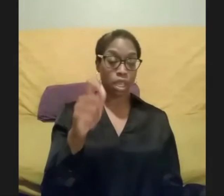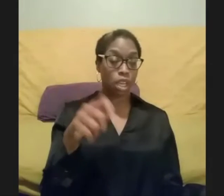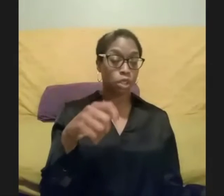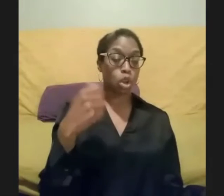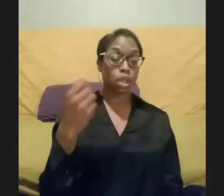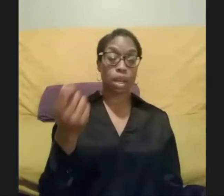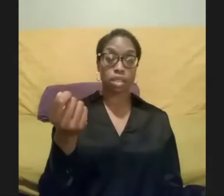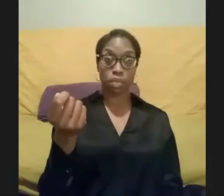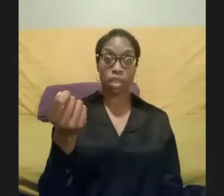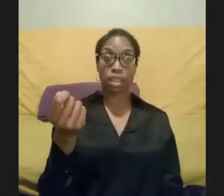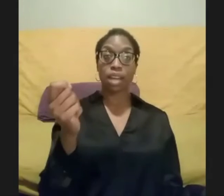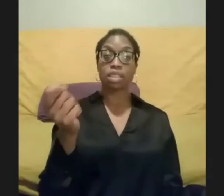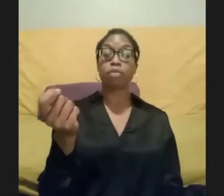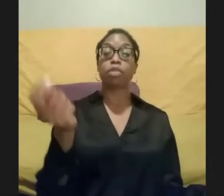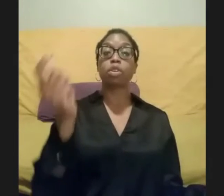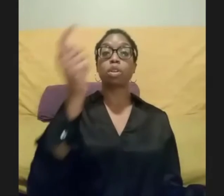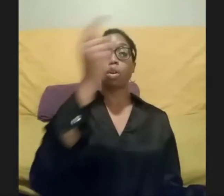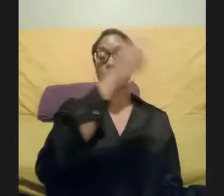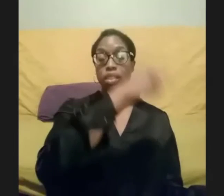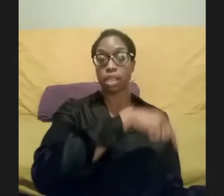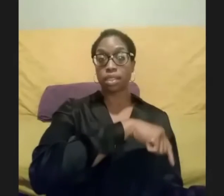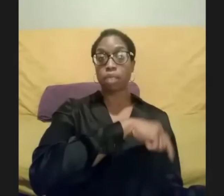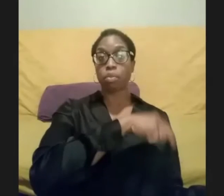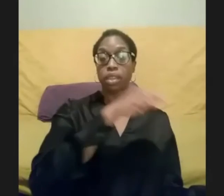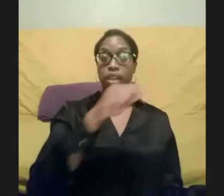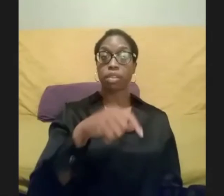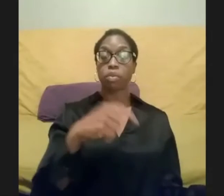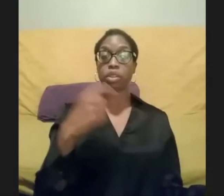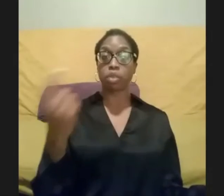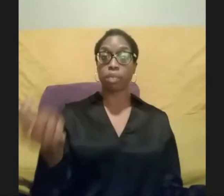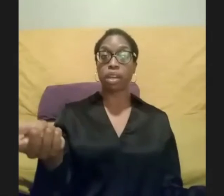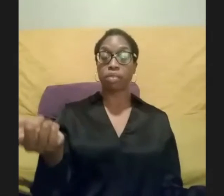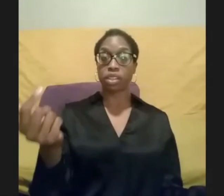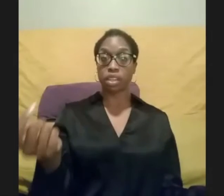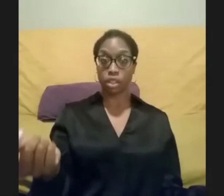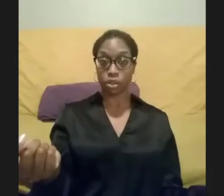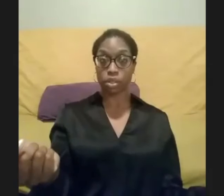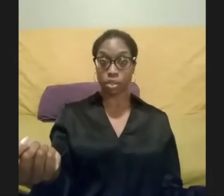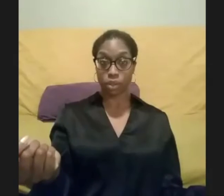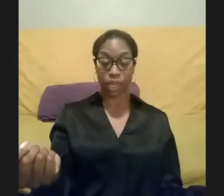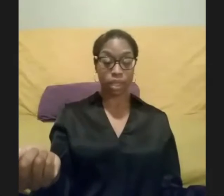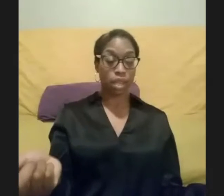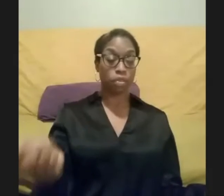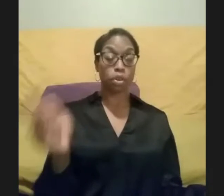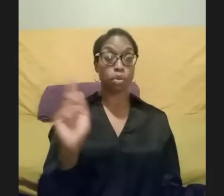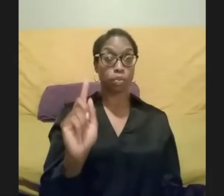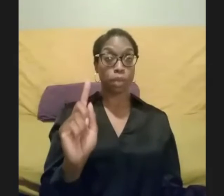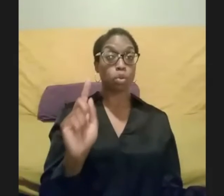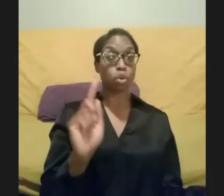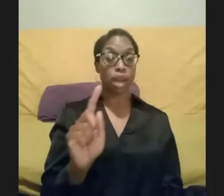There's colonoscopy, that is the full colon exam with a camera that we used to recommend every 10 years. Okay. For people who do not have a